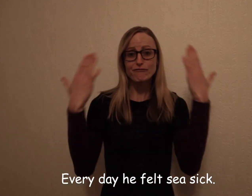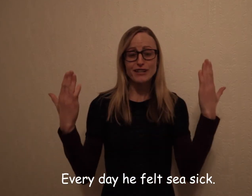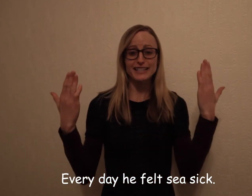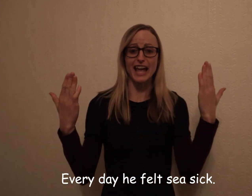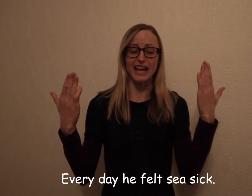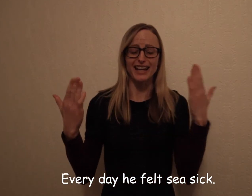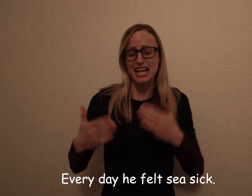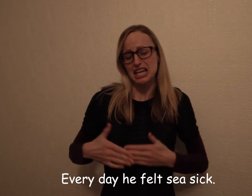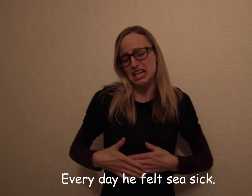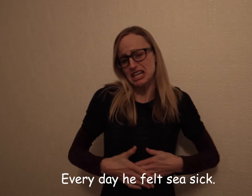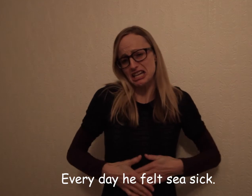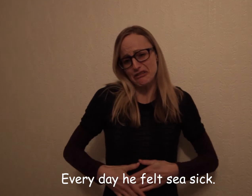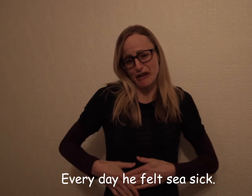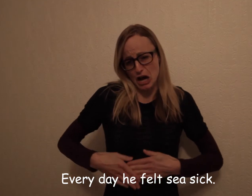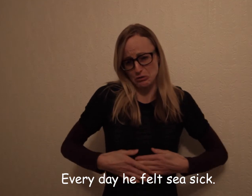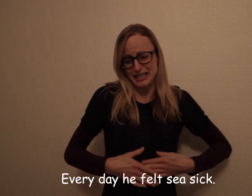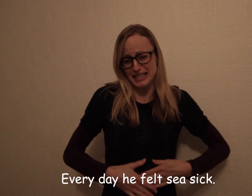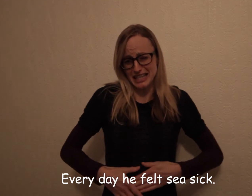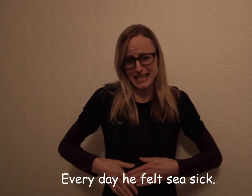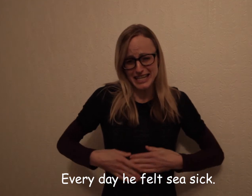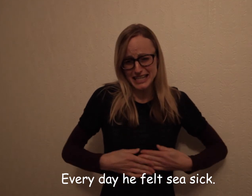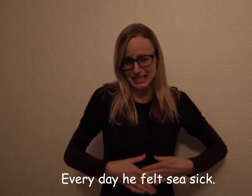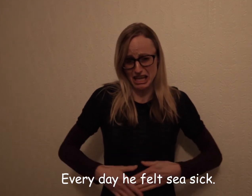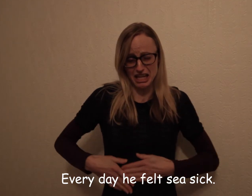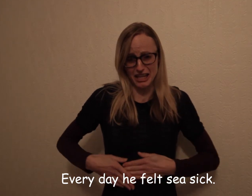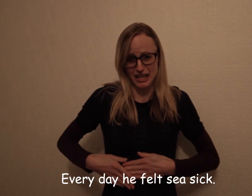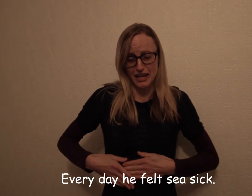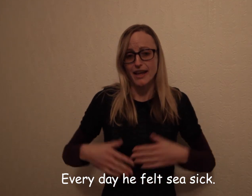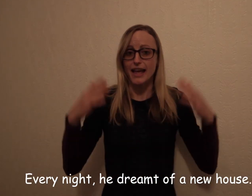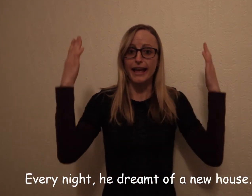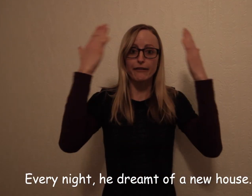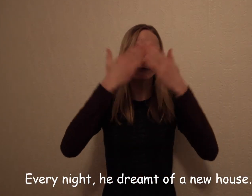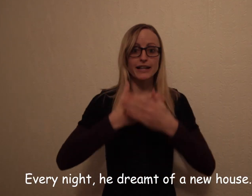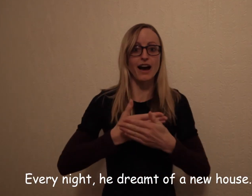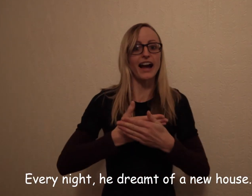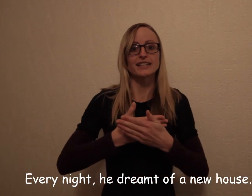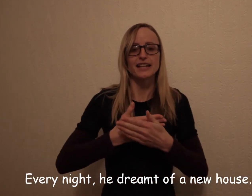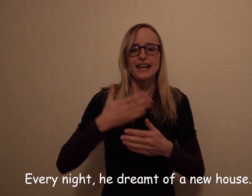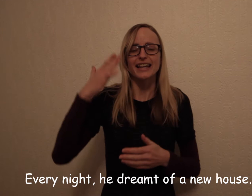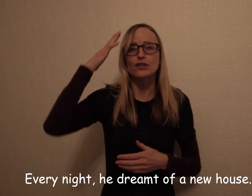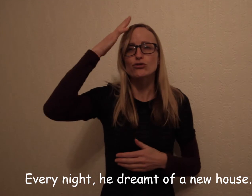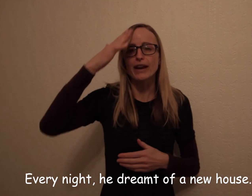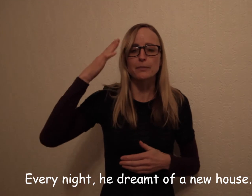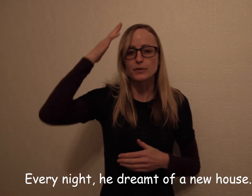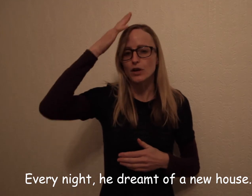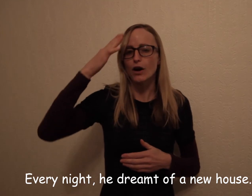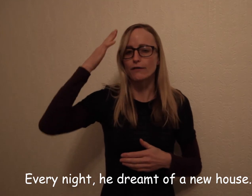Every day he felt seasick. Every night he dreamt of a